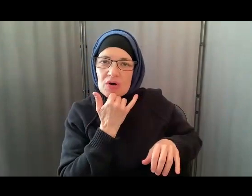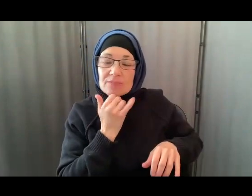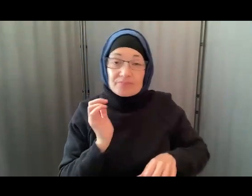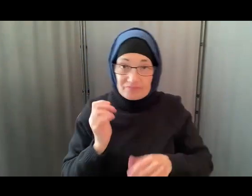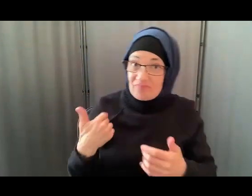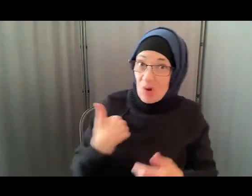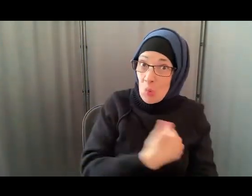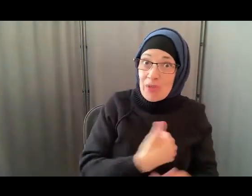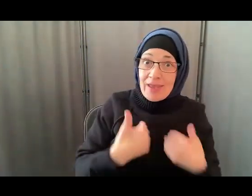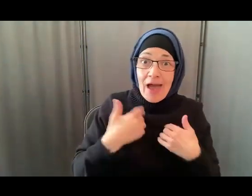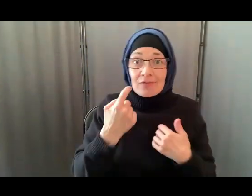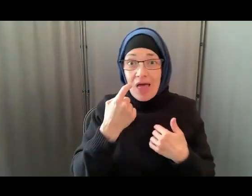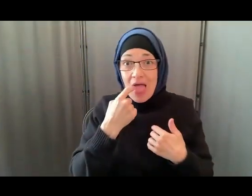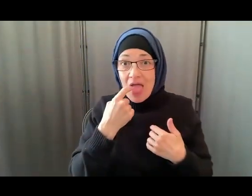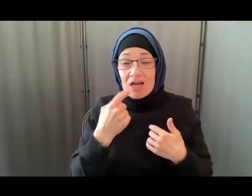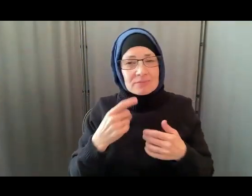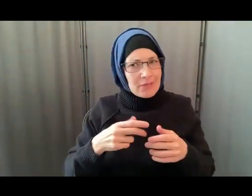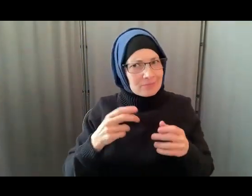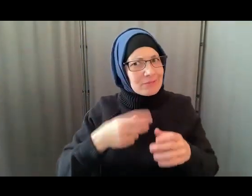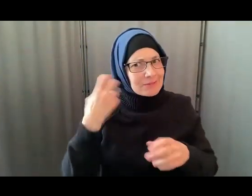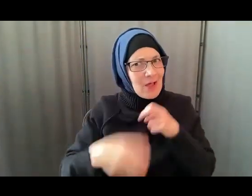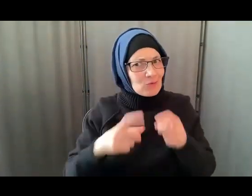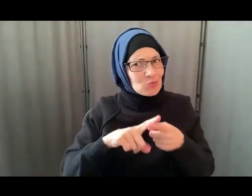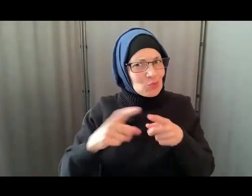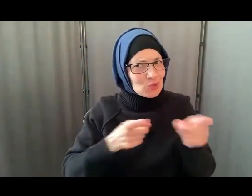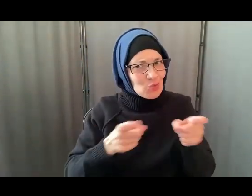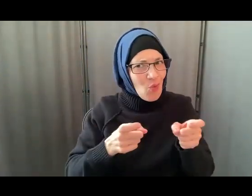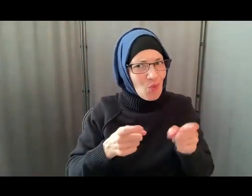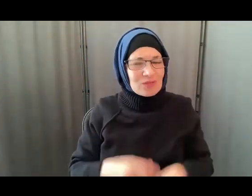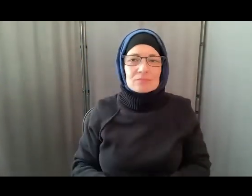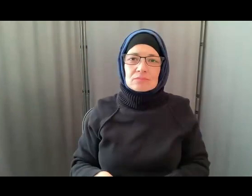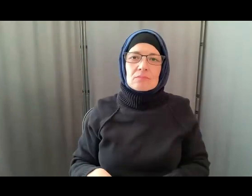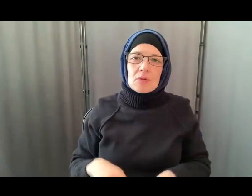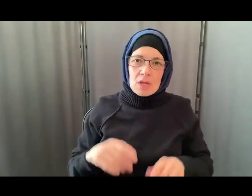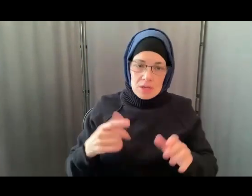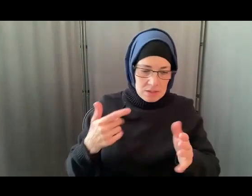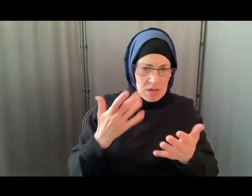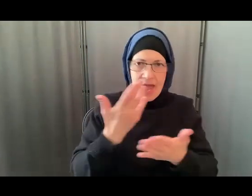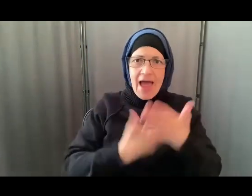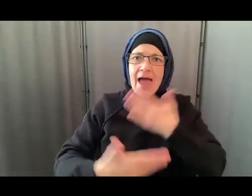control. We have hands that are pushed by our impulses.